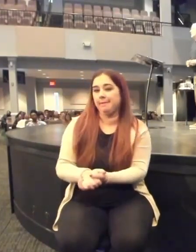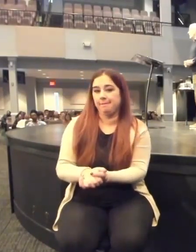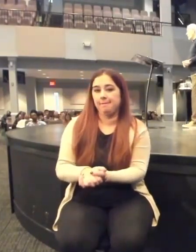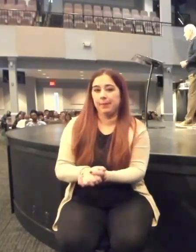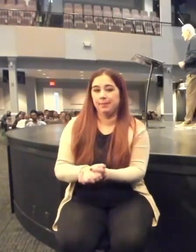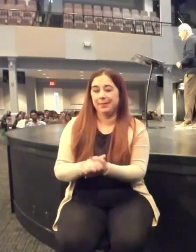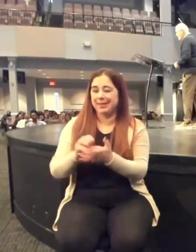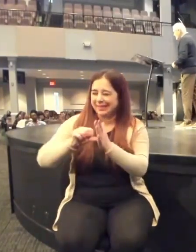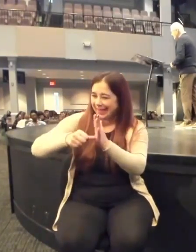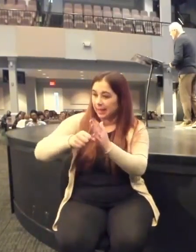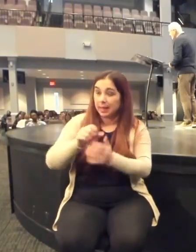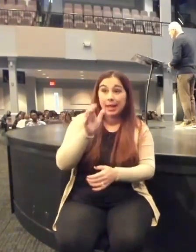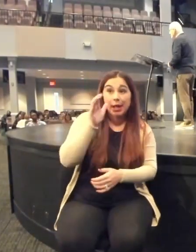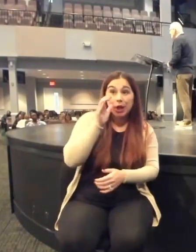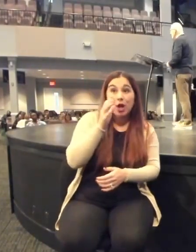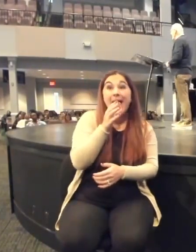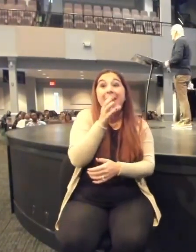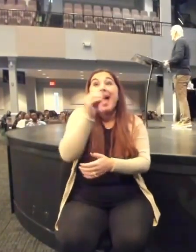That's key, hear and believe.